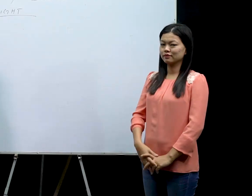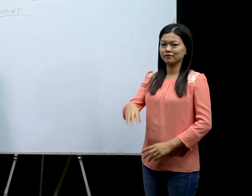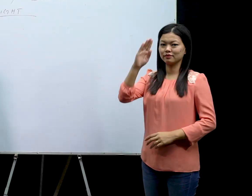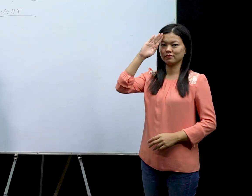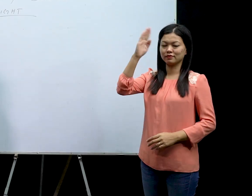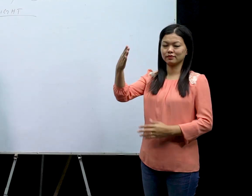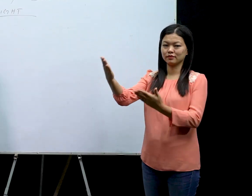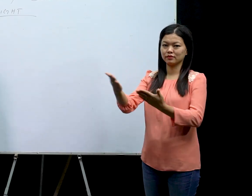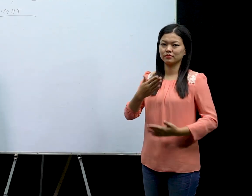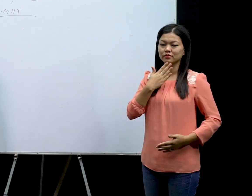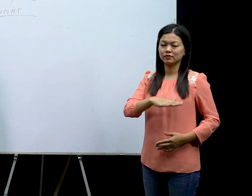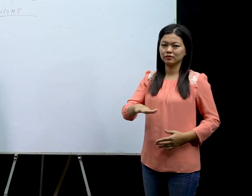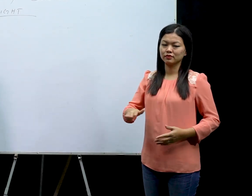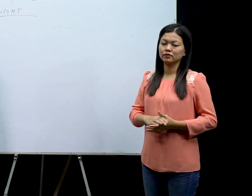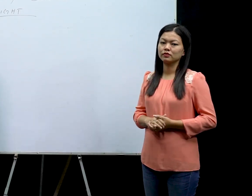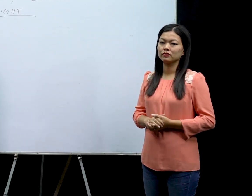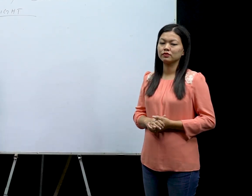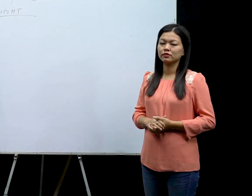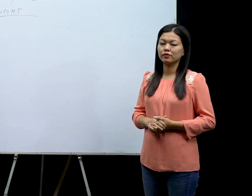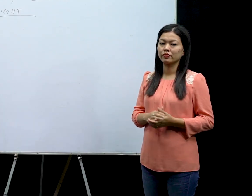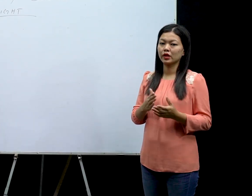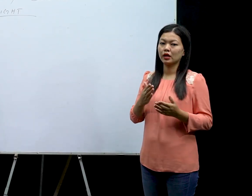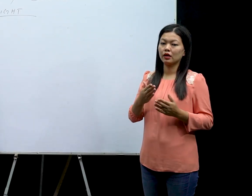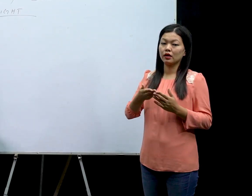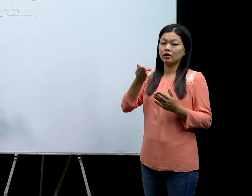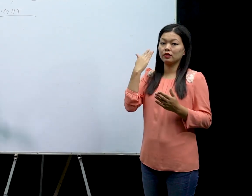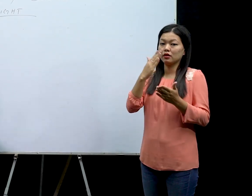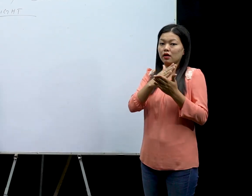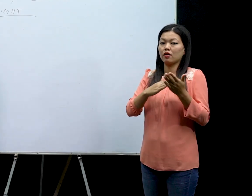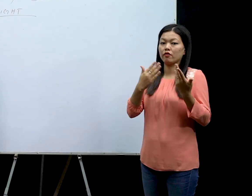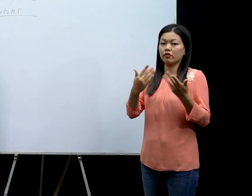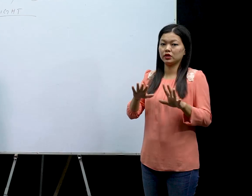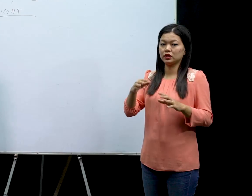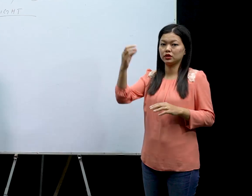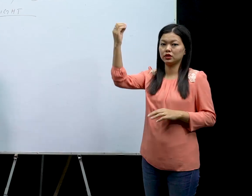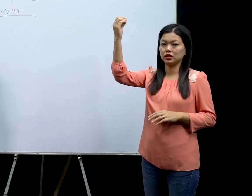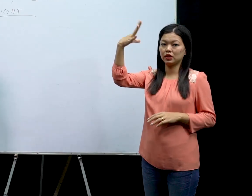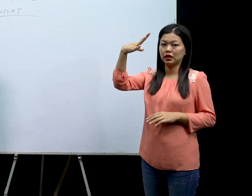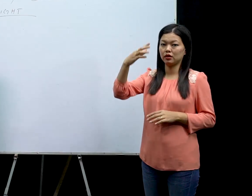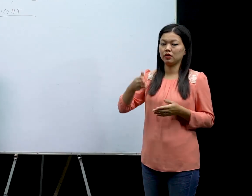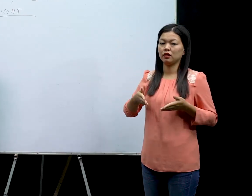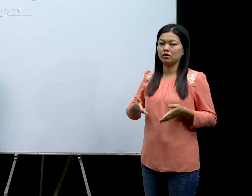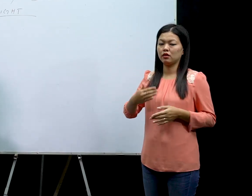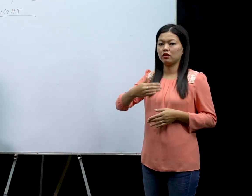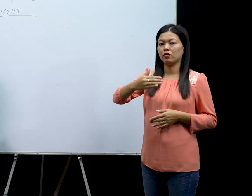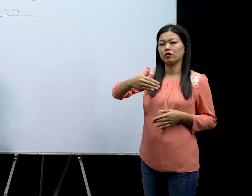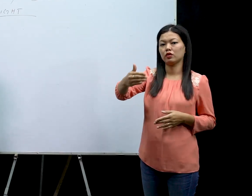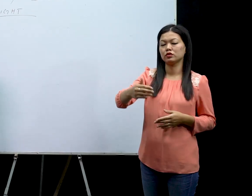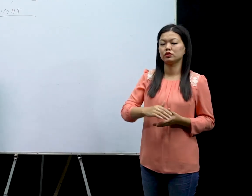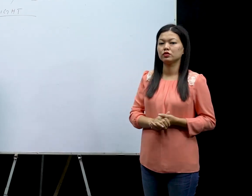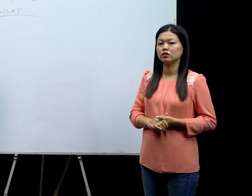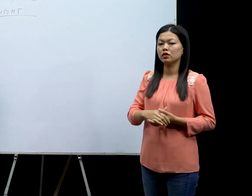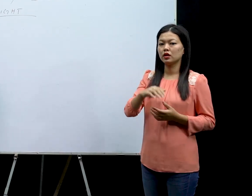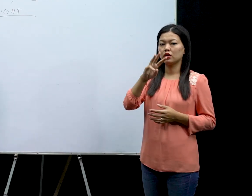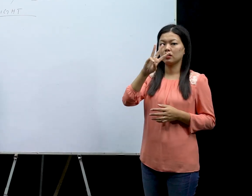Hello, welcome back, students. So let's continue with our chapter, that is light. So this will be the third